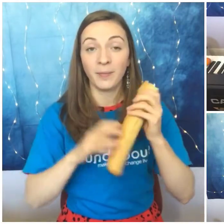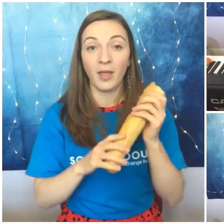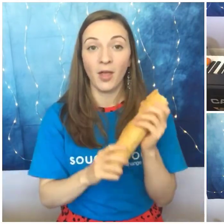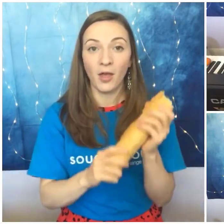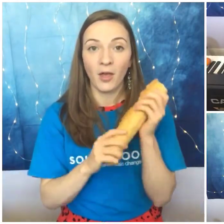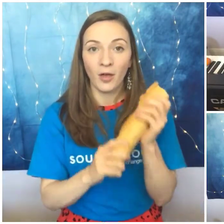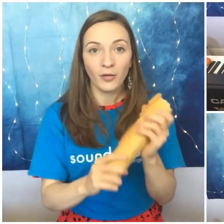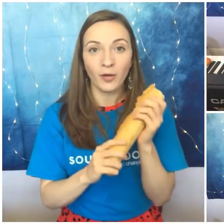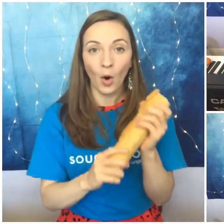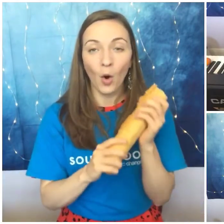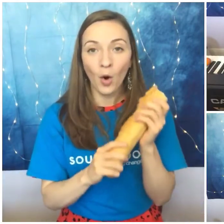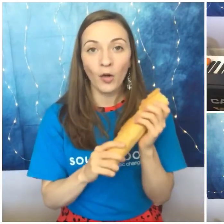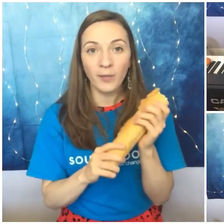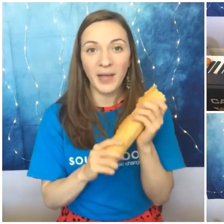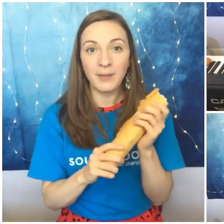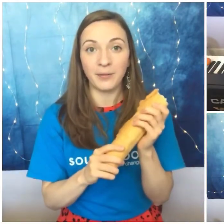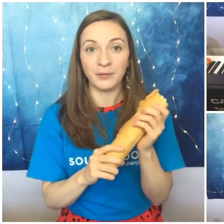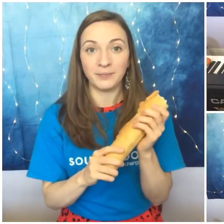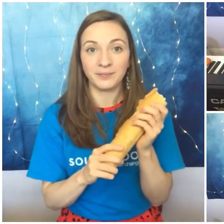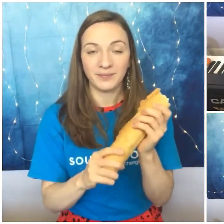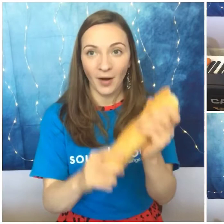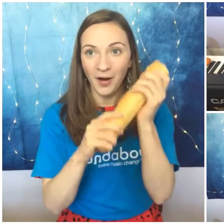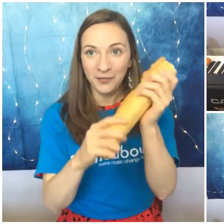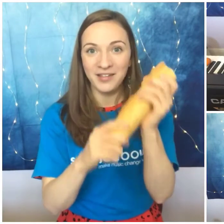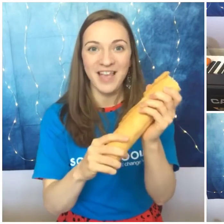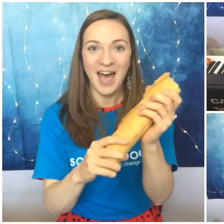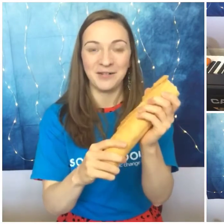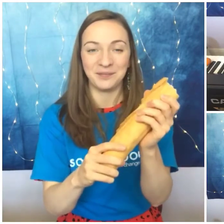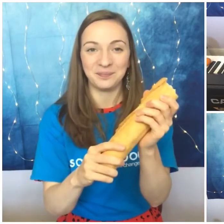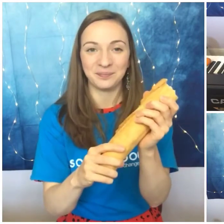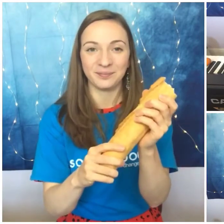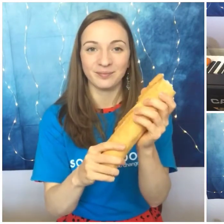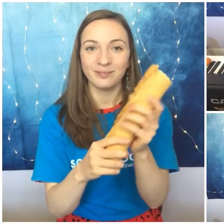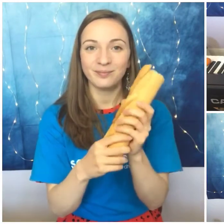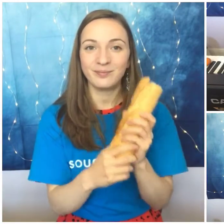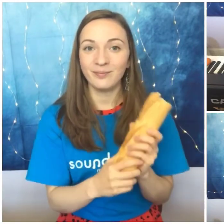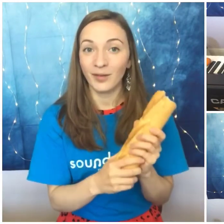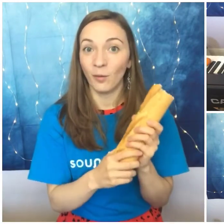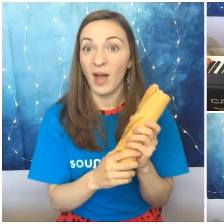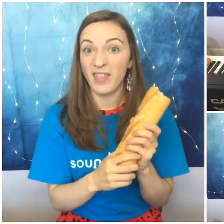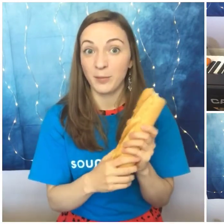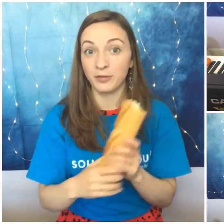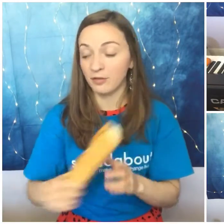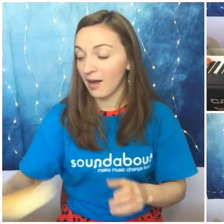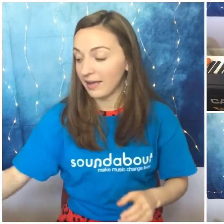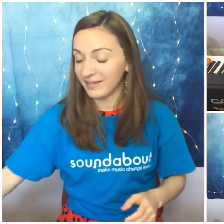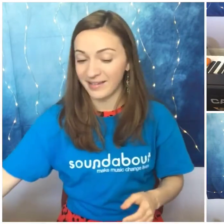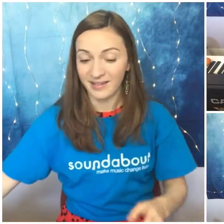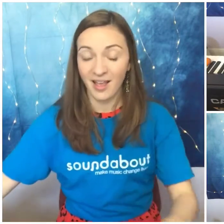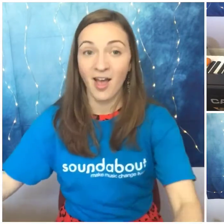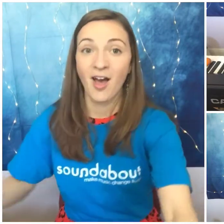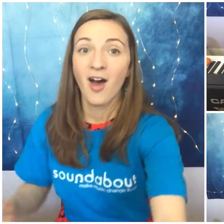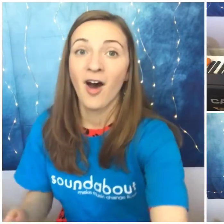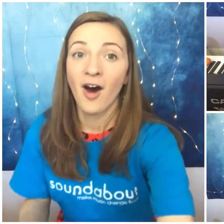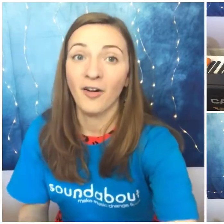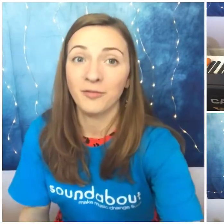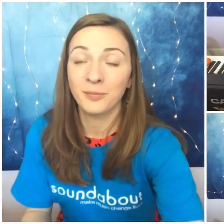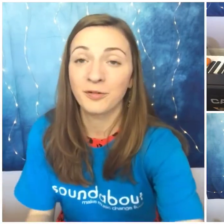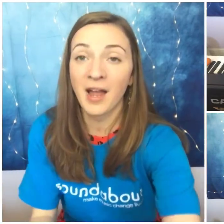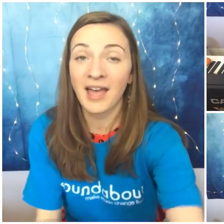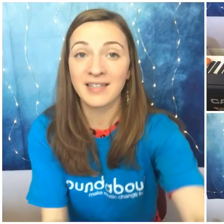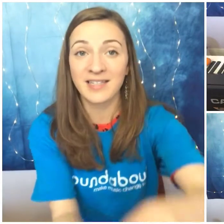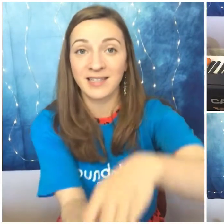home to all the people of the town, where the price